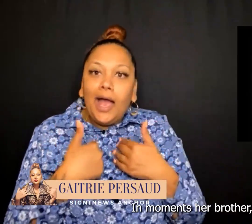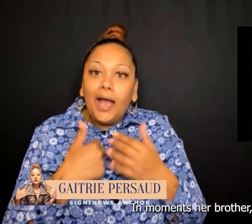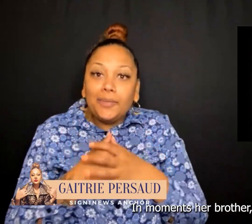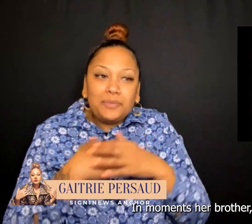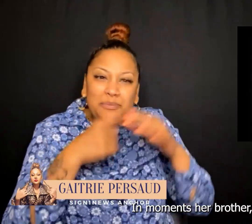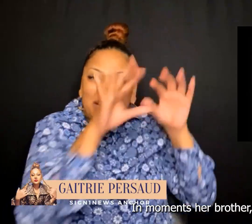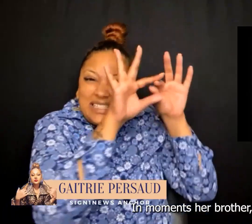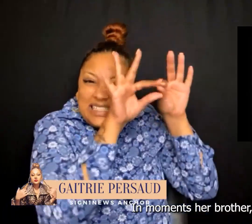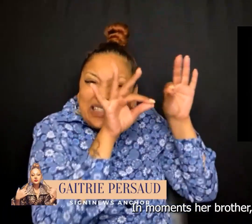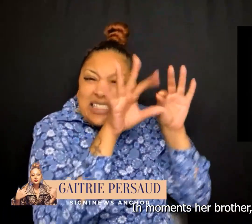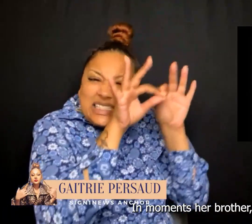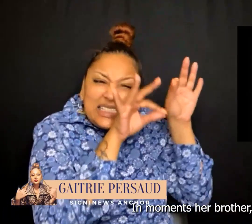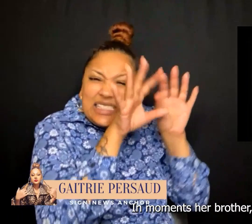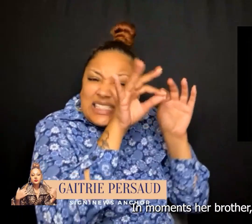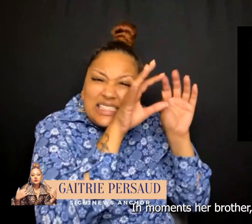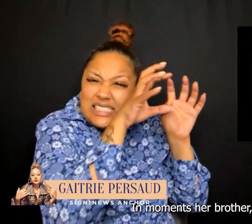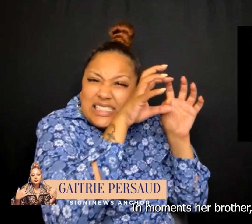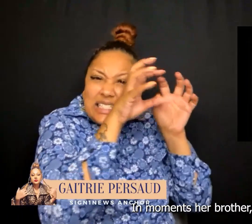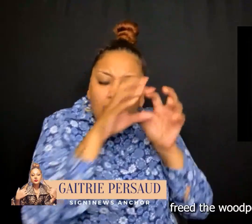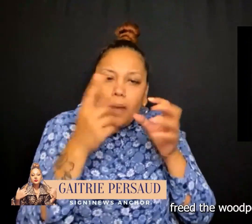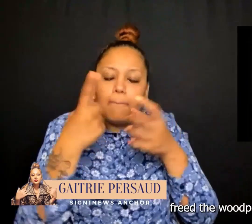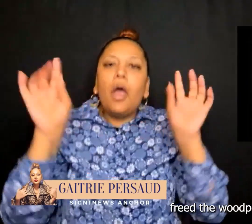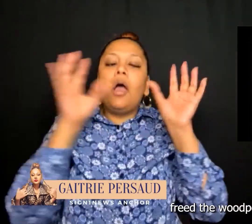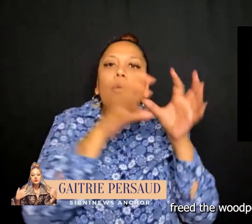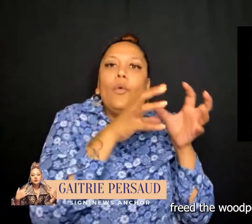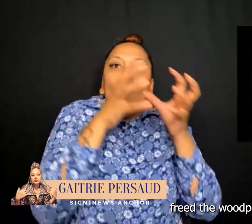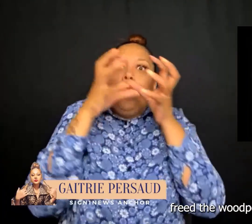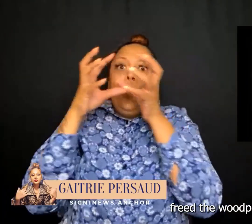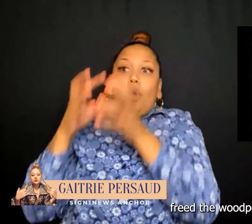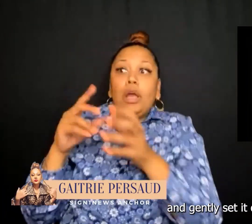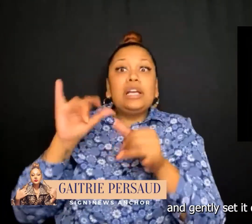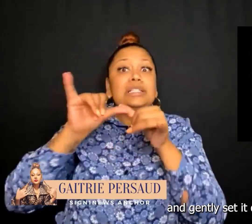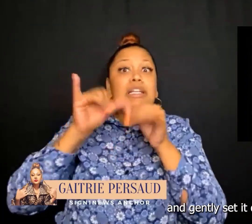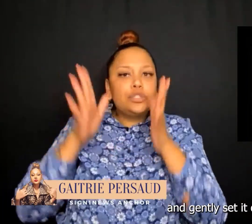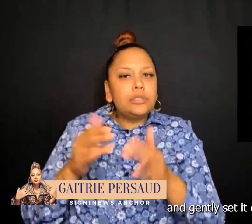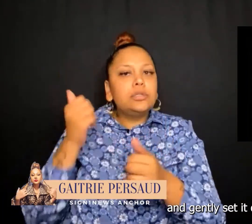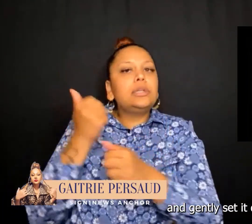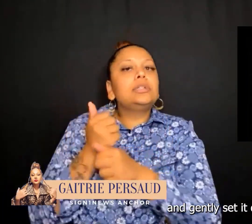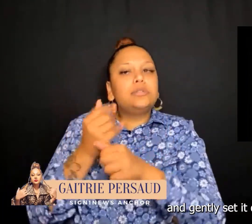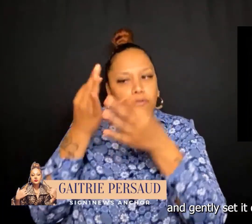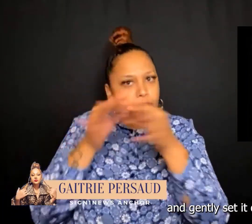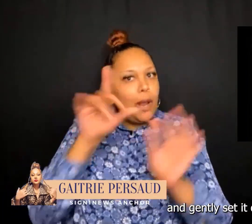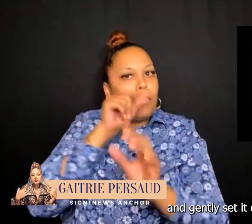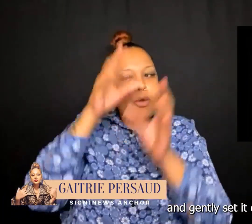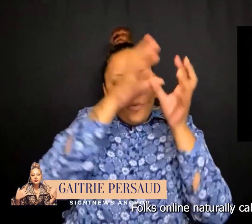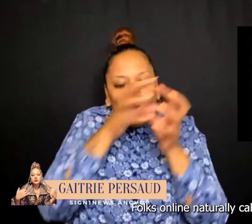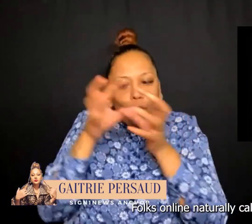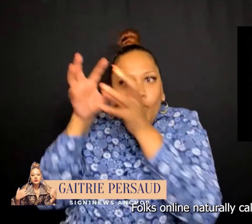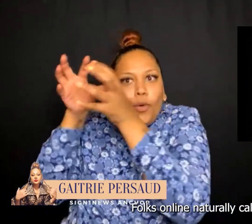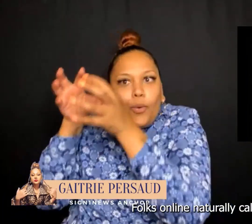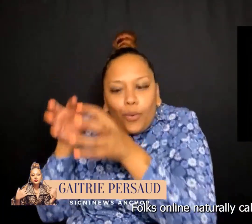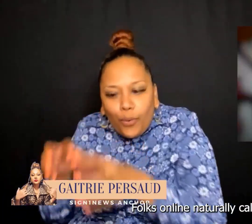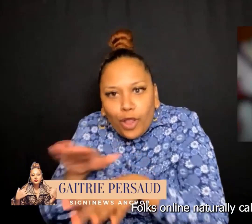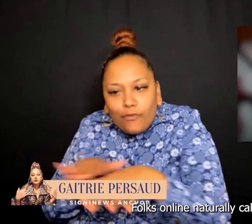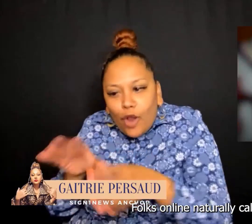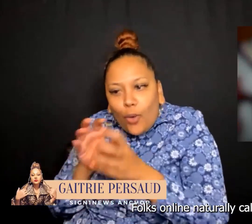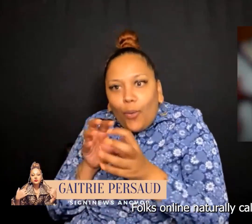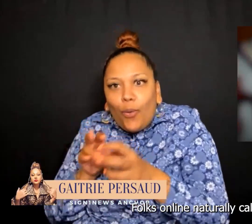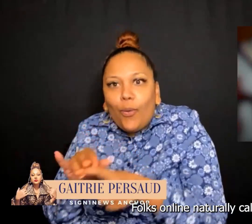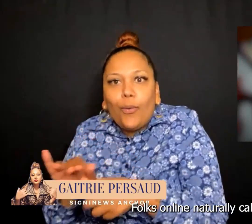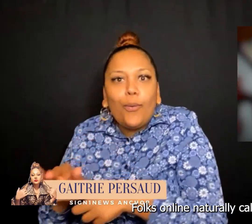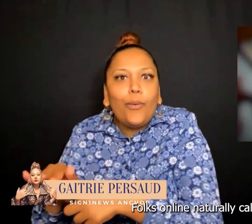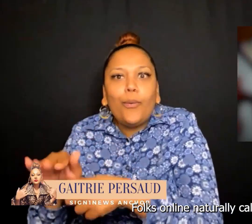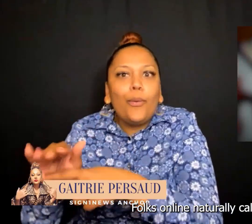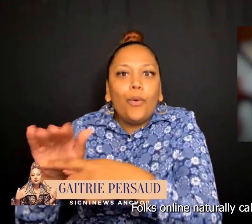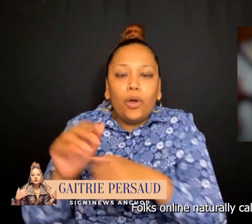In moments, her brother, an engineer, freed the woodpecker and gently set it down. Folks online